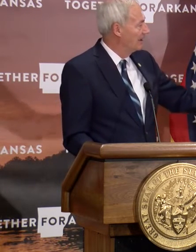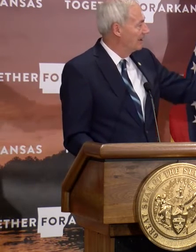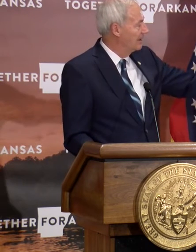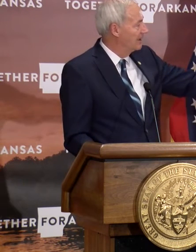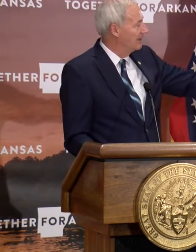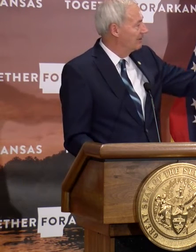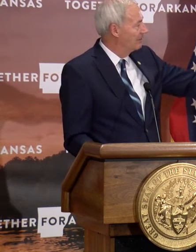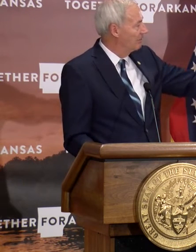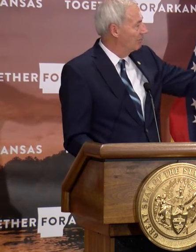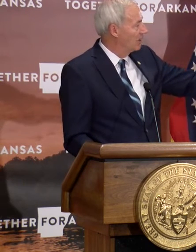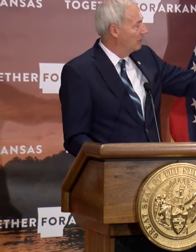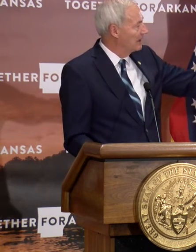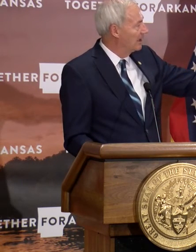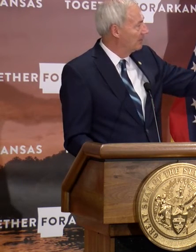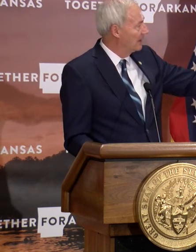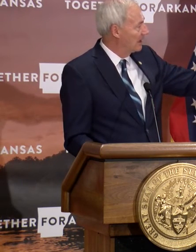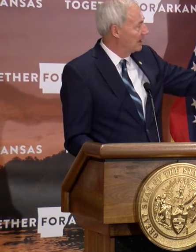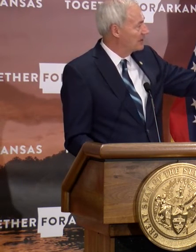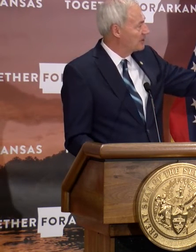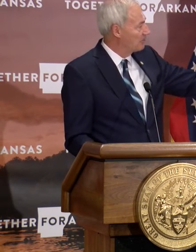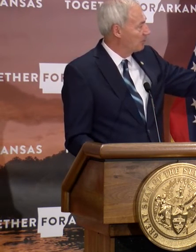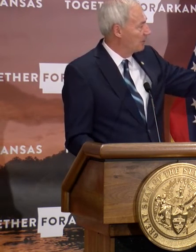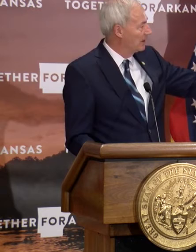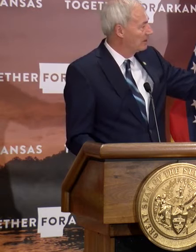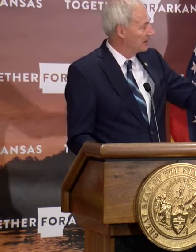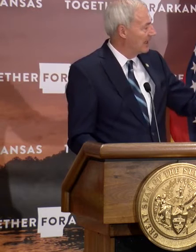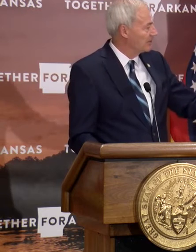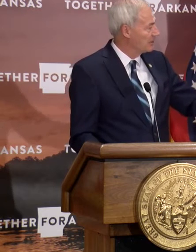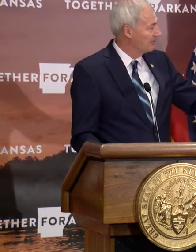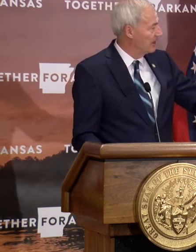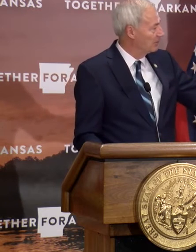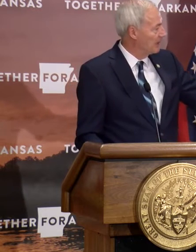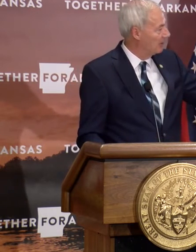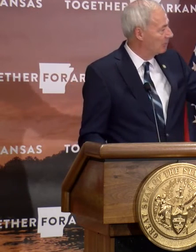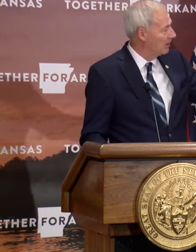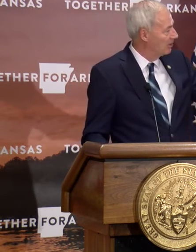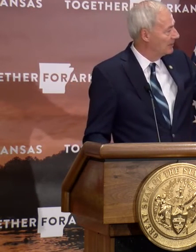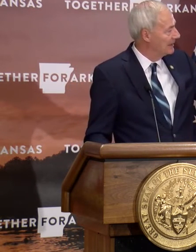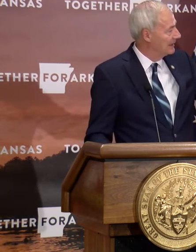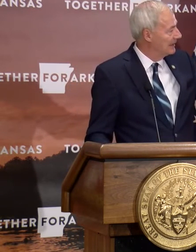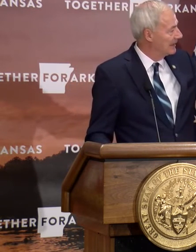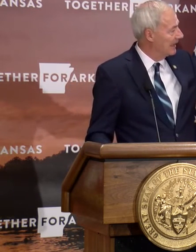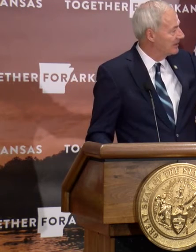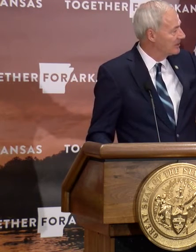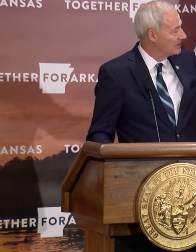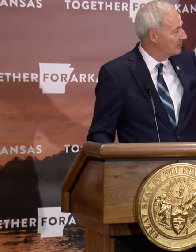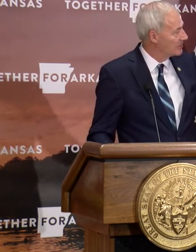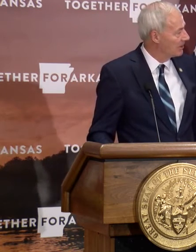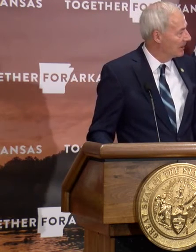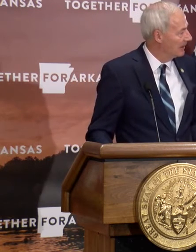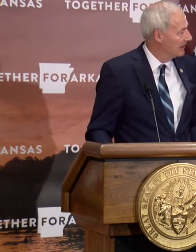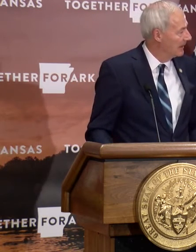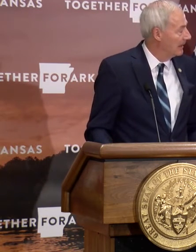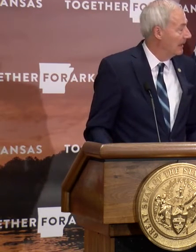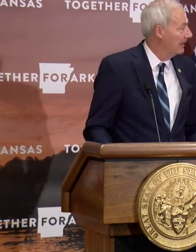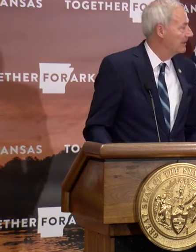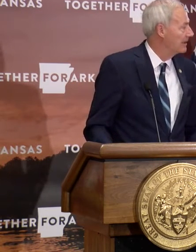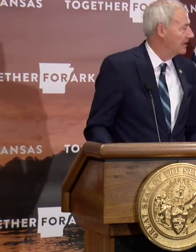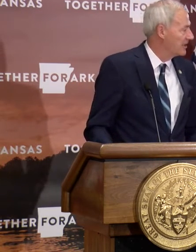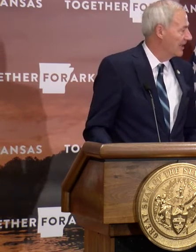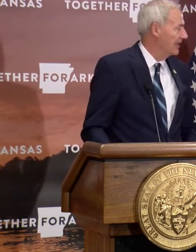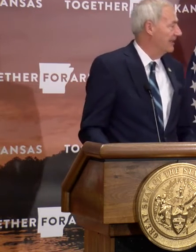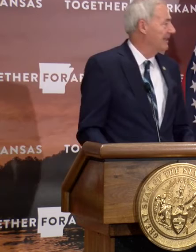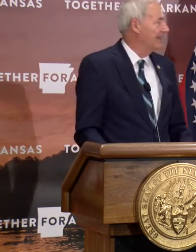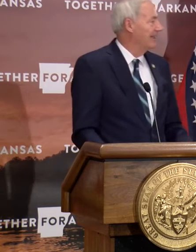Arkansas, where we come in our cases per 100,000, followed by Oklahoma, Kansas, Missouri,